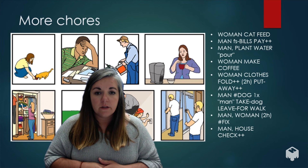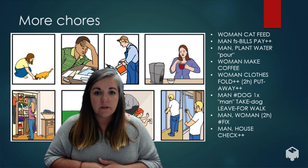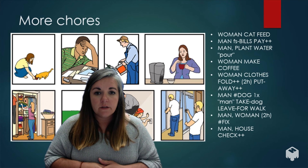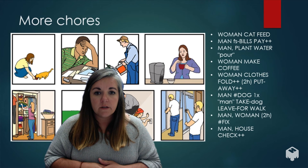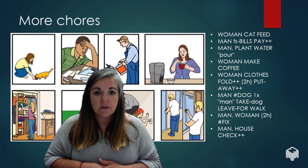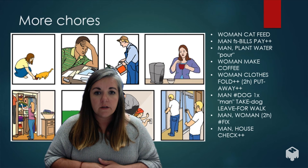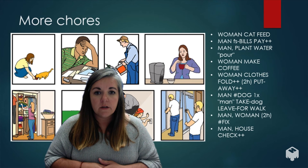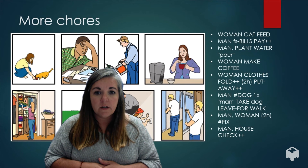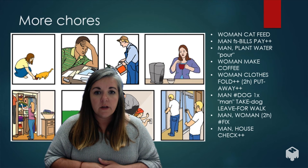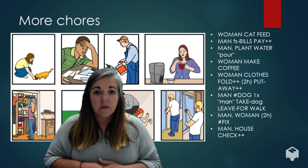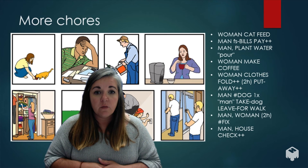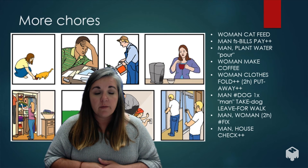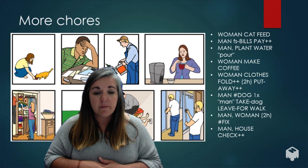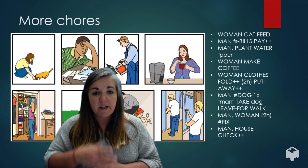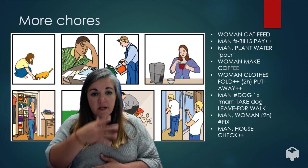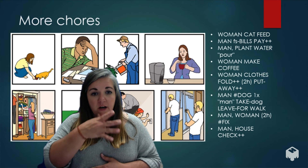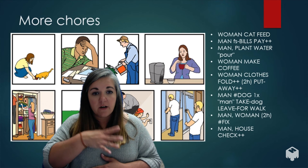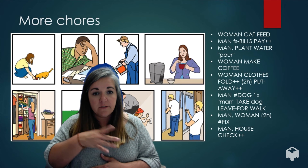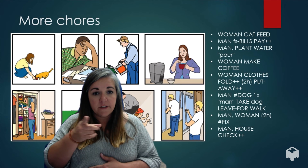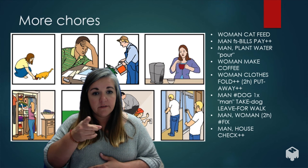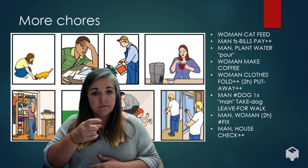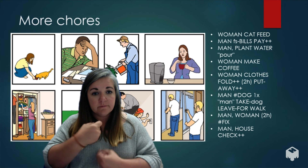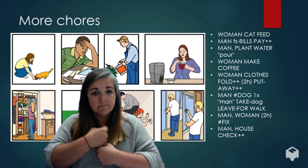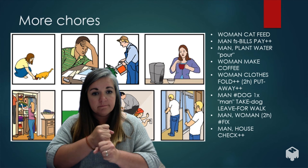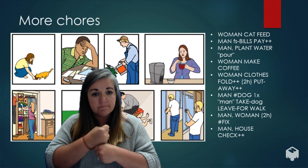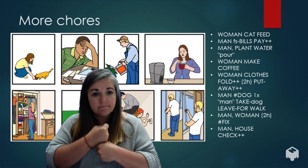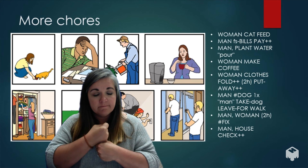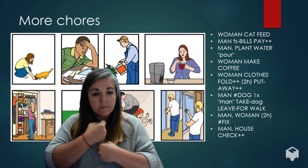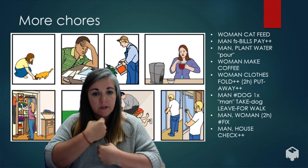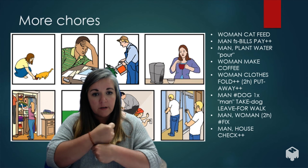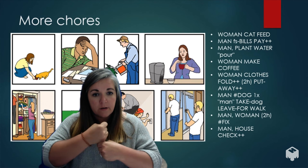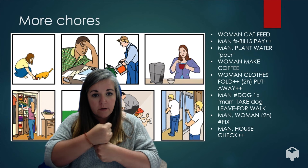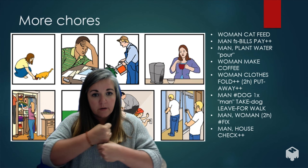All right. The woman making coffee.